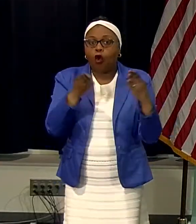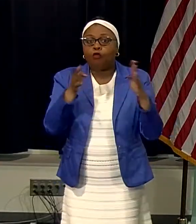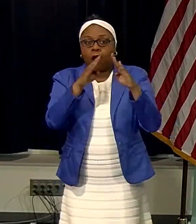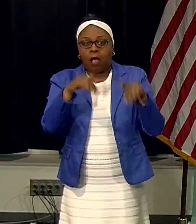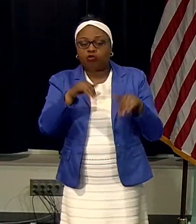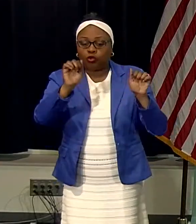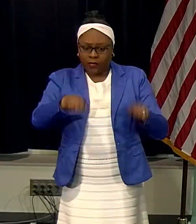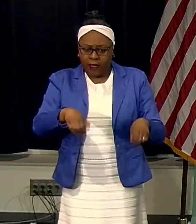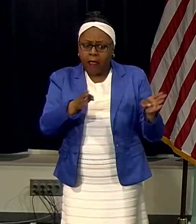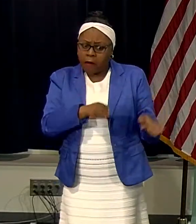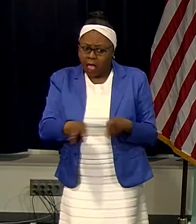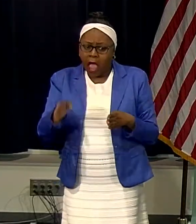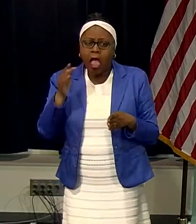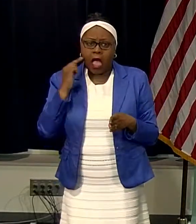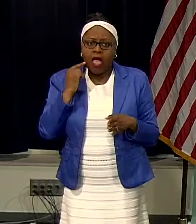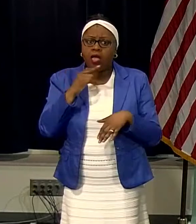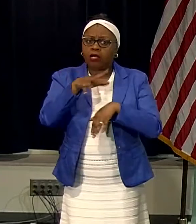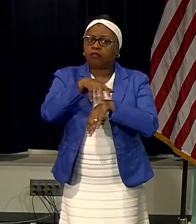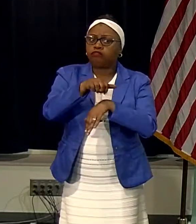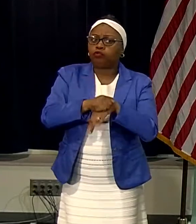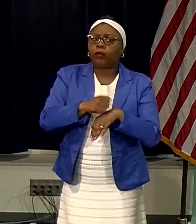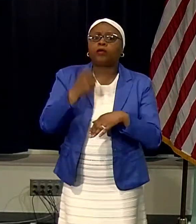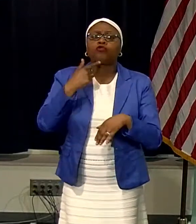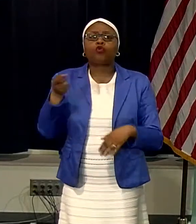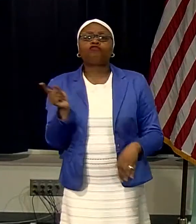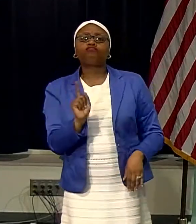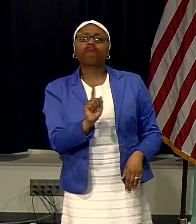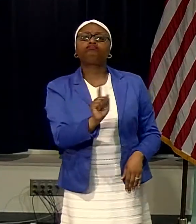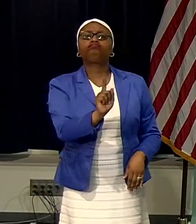a walkthrough. That price is $35.